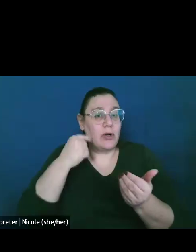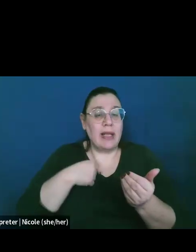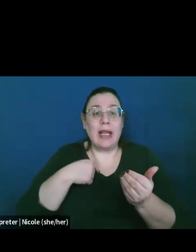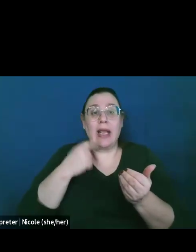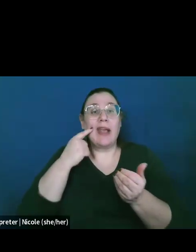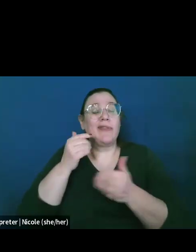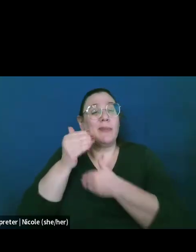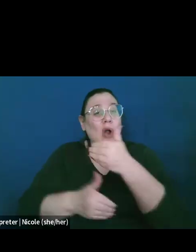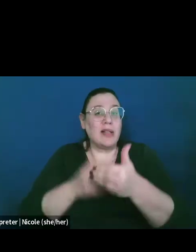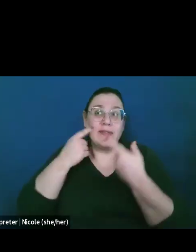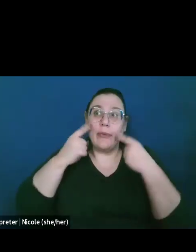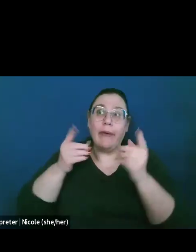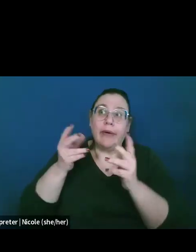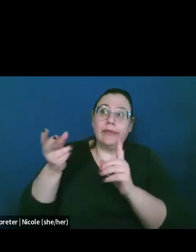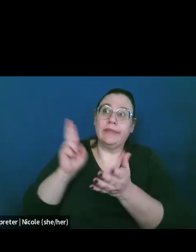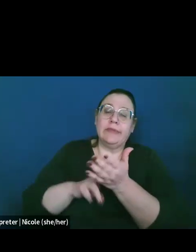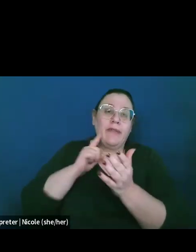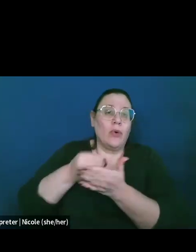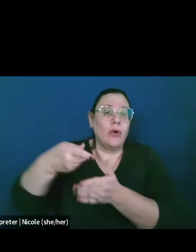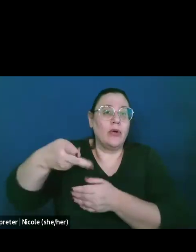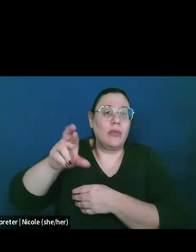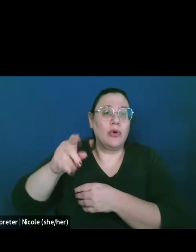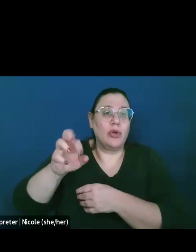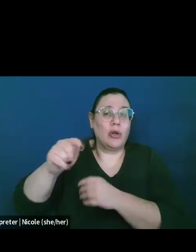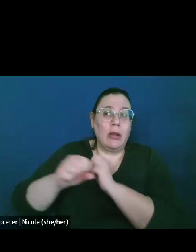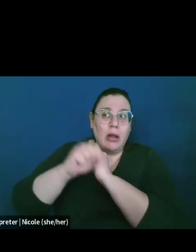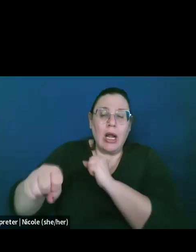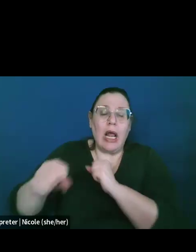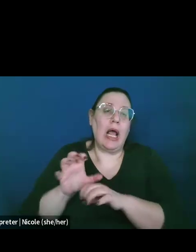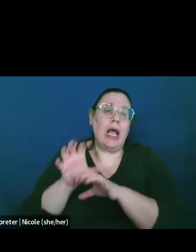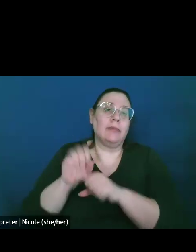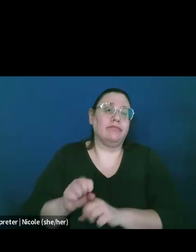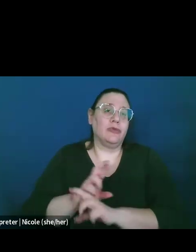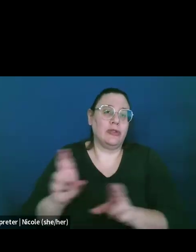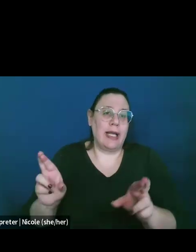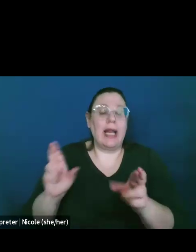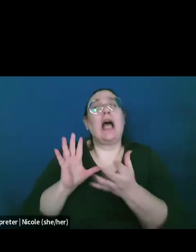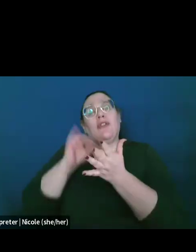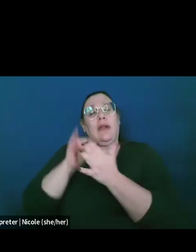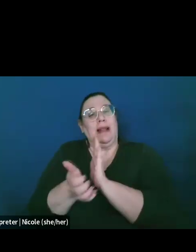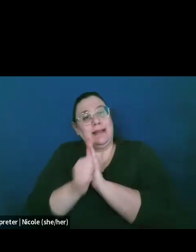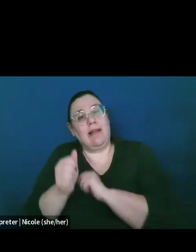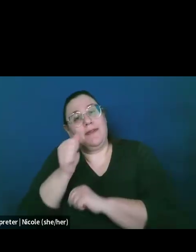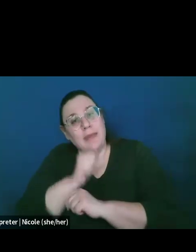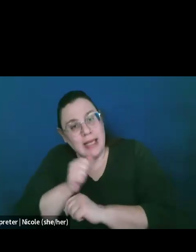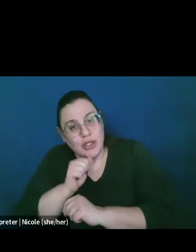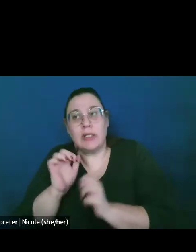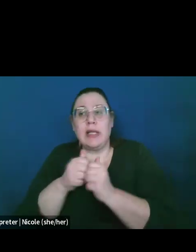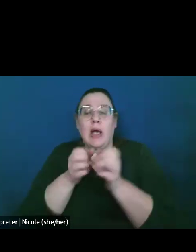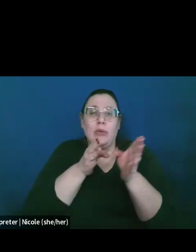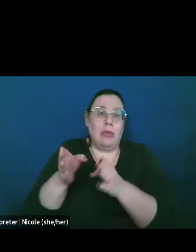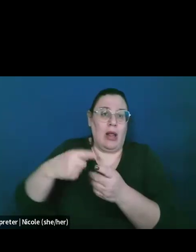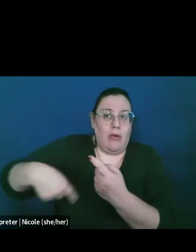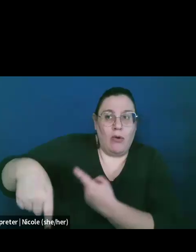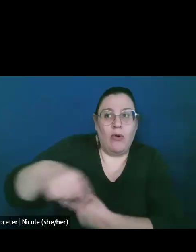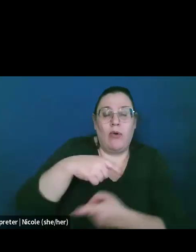procurement processes than some of my colleagues who haven't worked in federal government, because I've learned that skill of patience and how to plan around